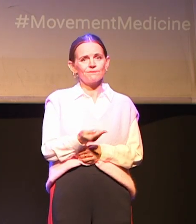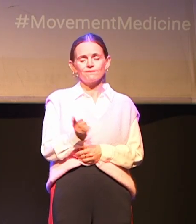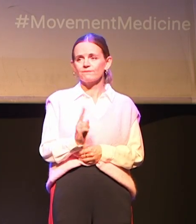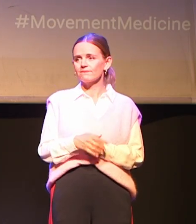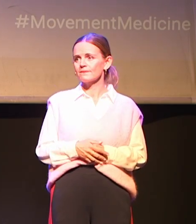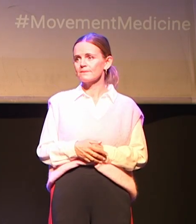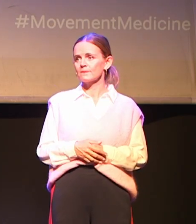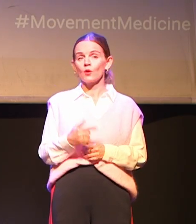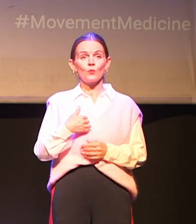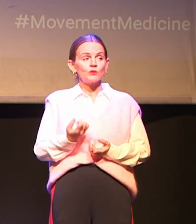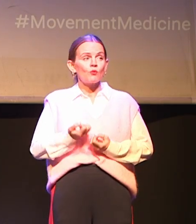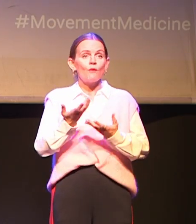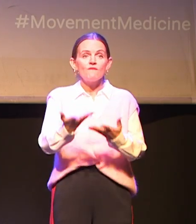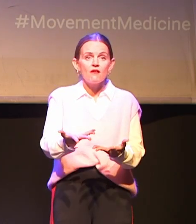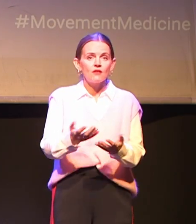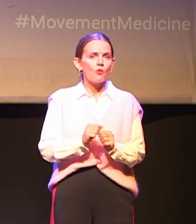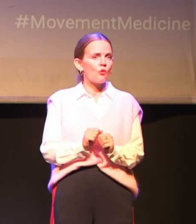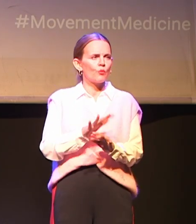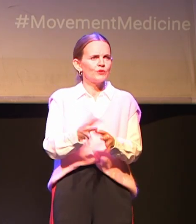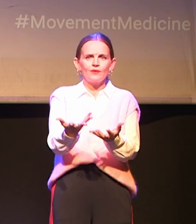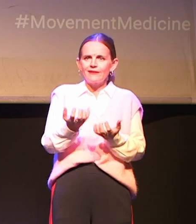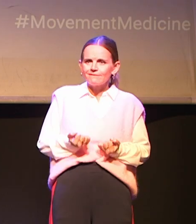don't offer that. We don't give that.